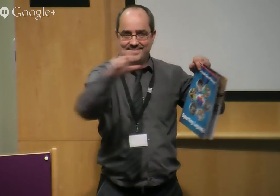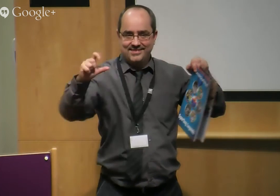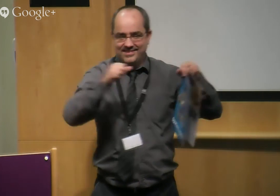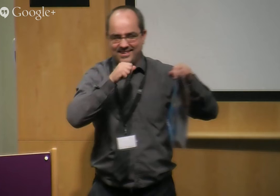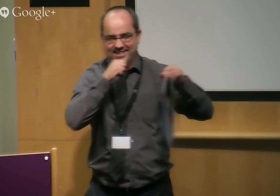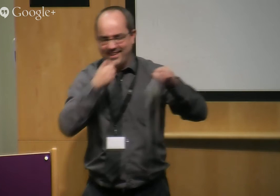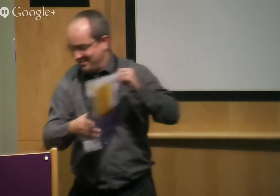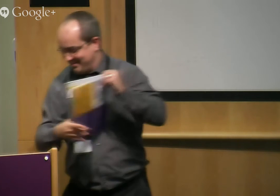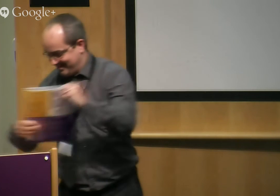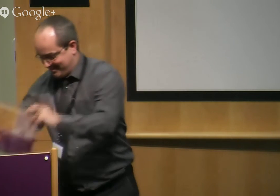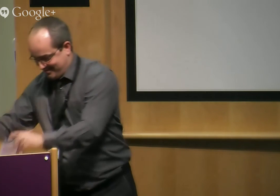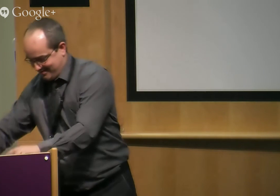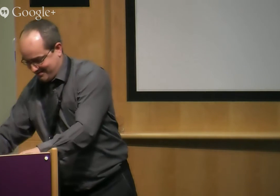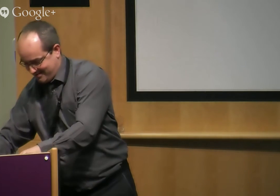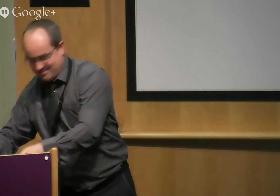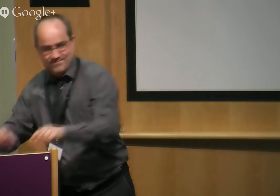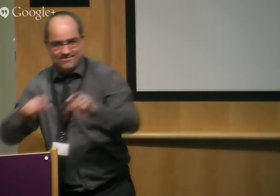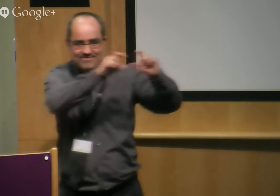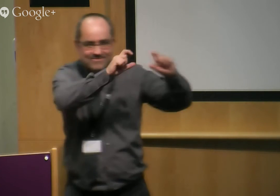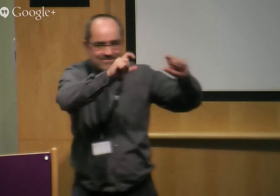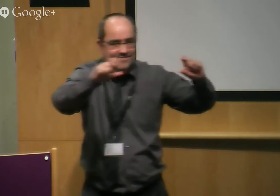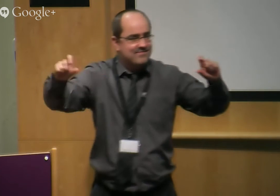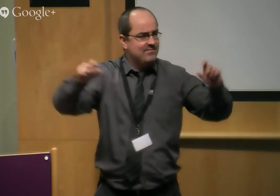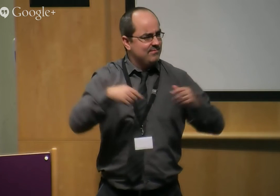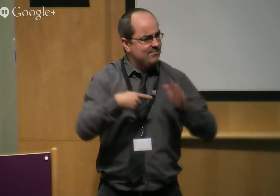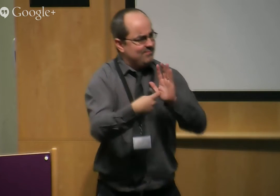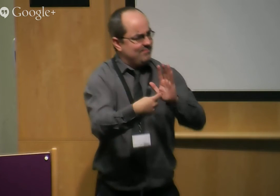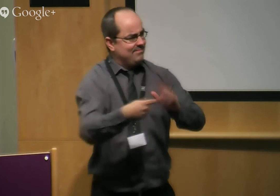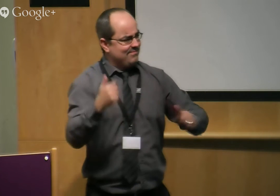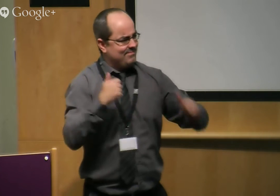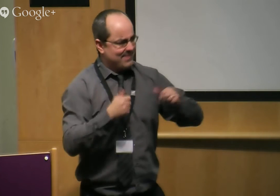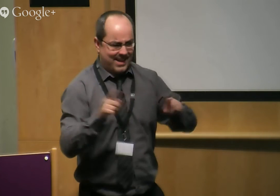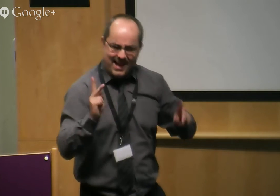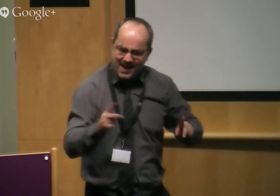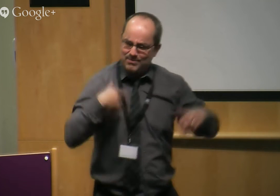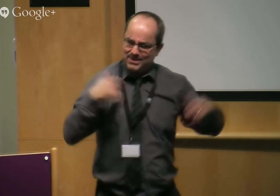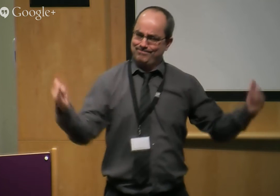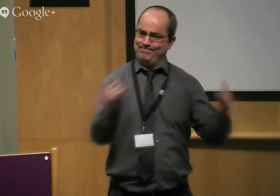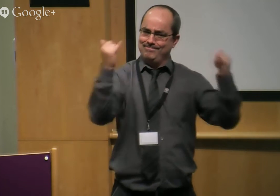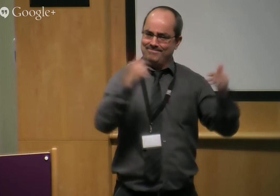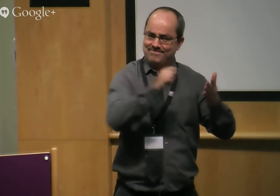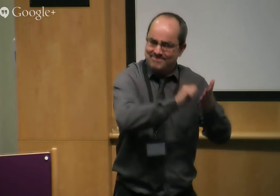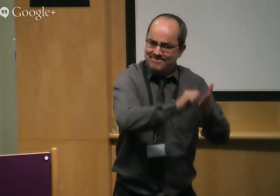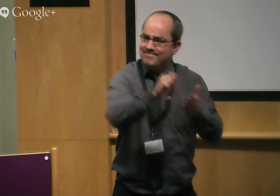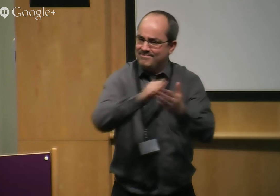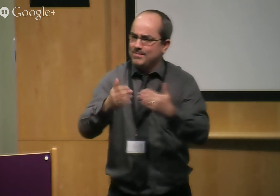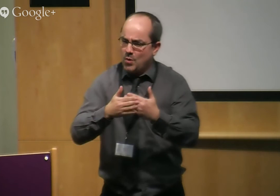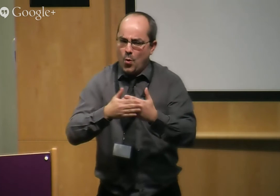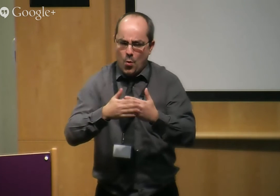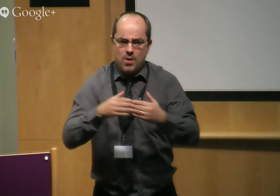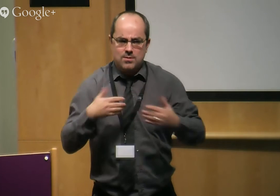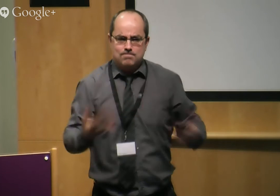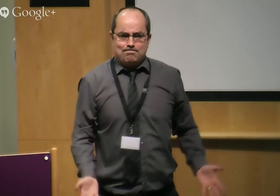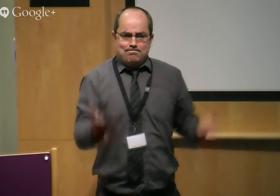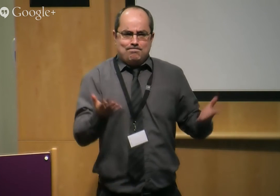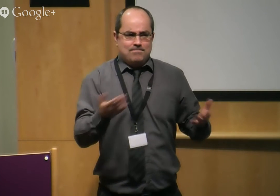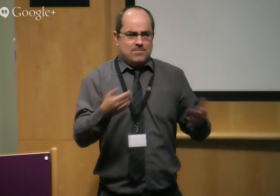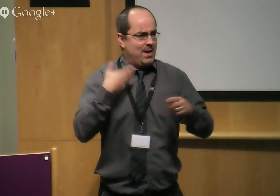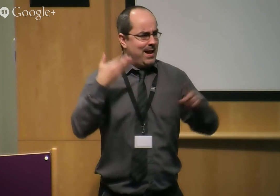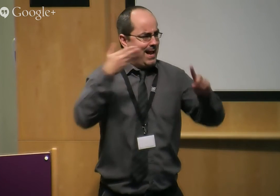You may have seen it was in the British Deaf News about it. We showed some photographs. And it's really good to celebrate when